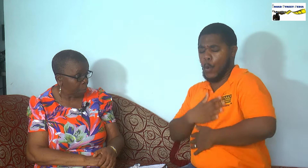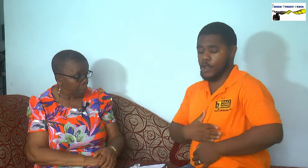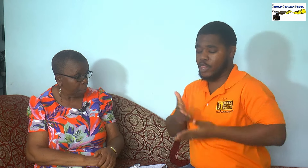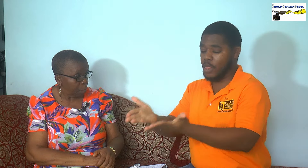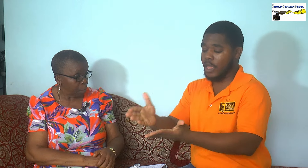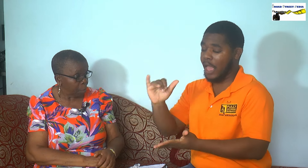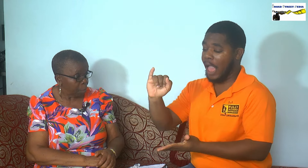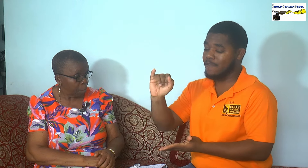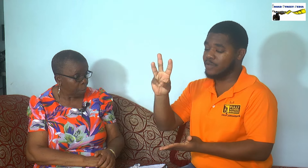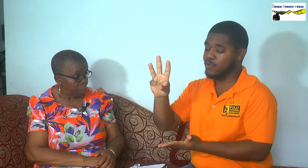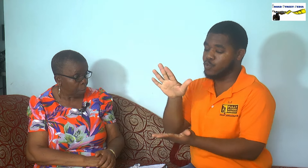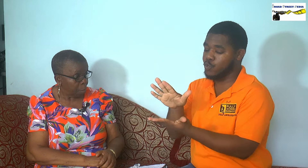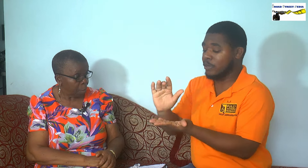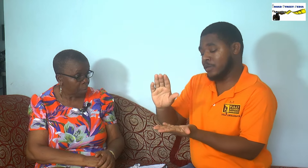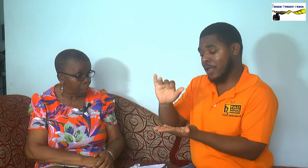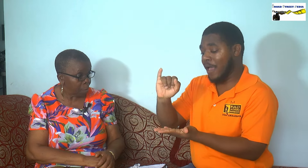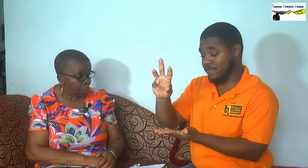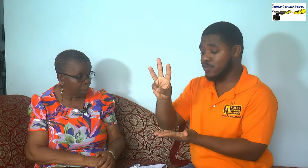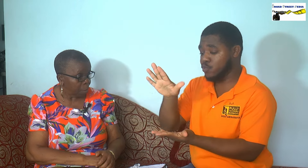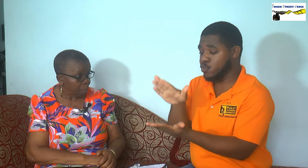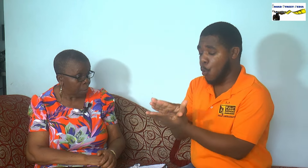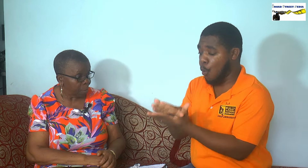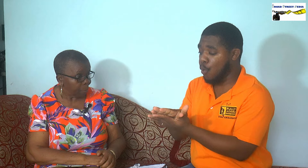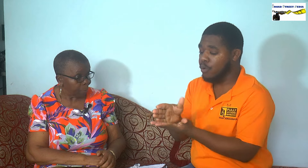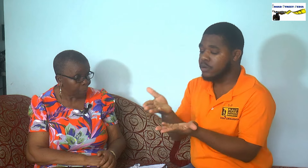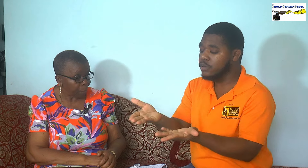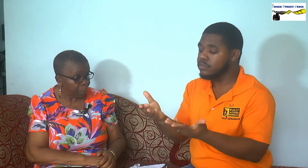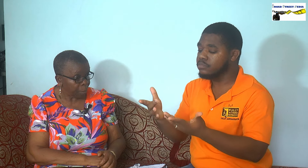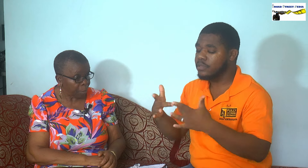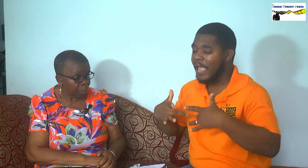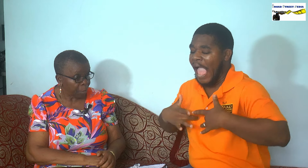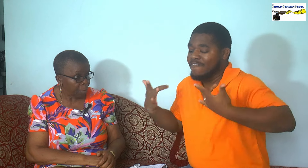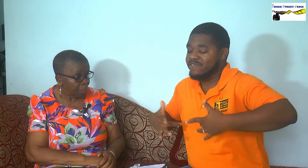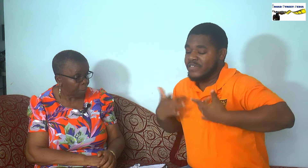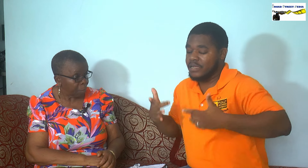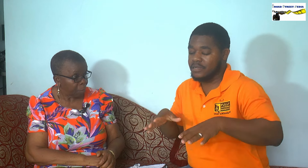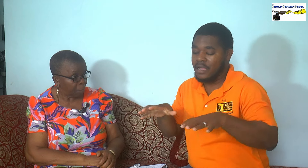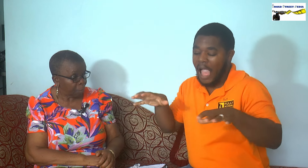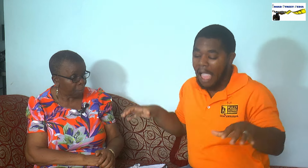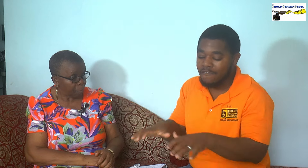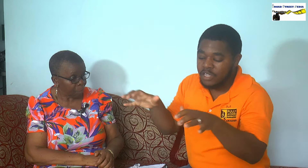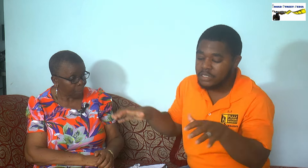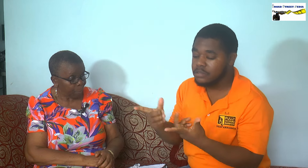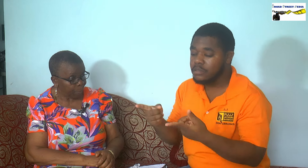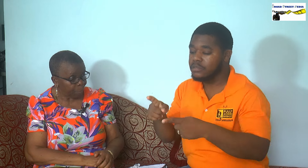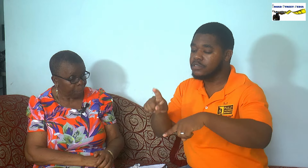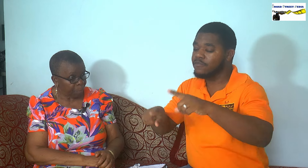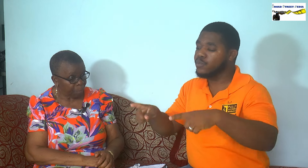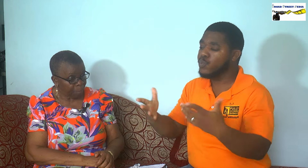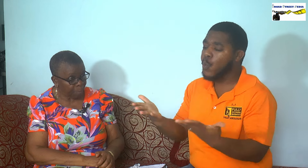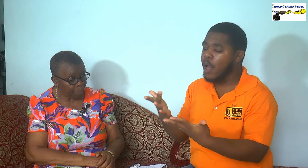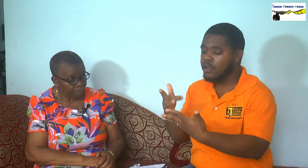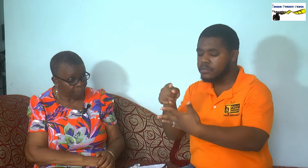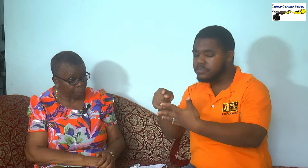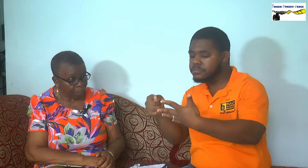what did you really enjoy about your time there at the Irving Wilson School? Maybe the activities you